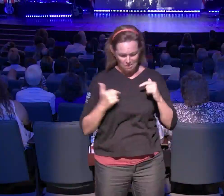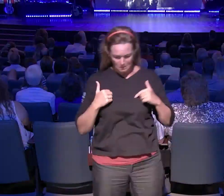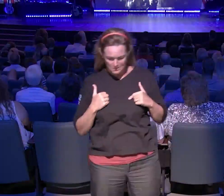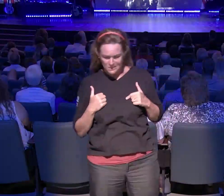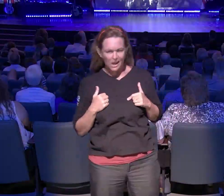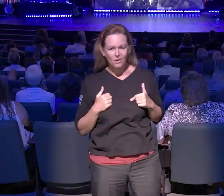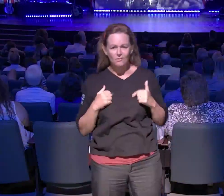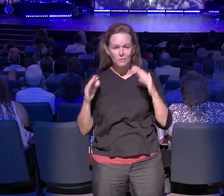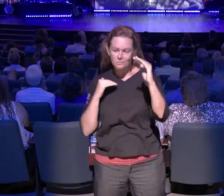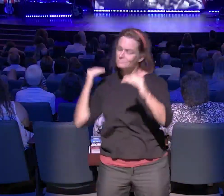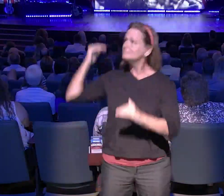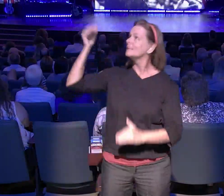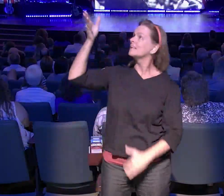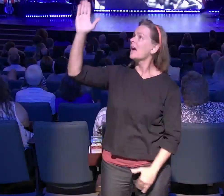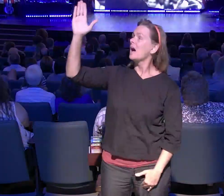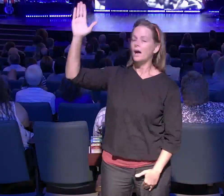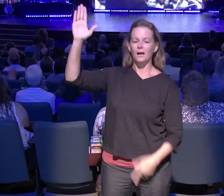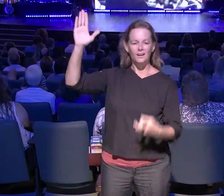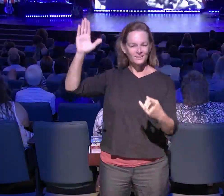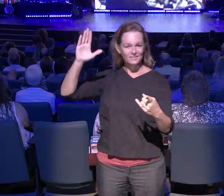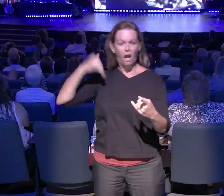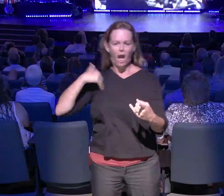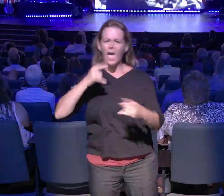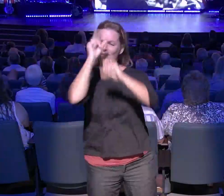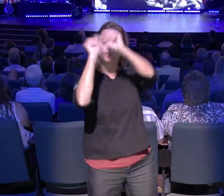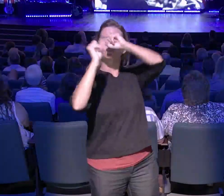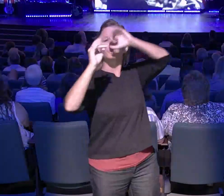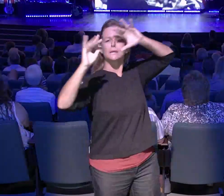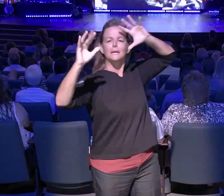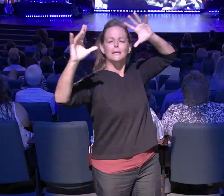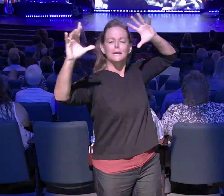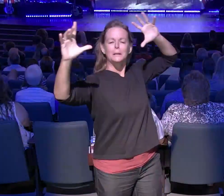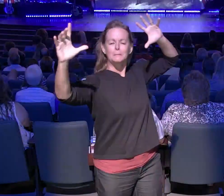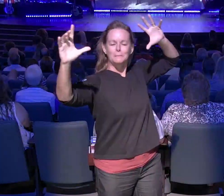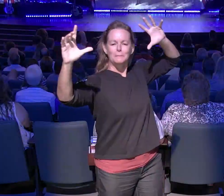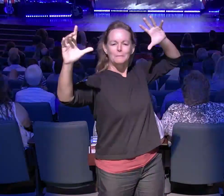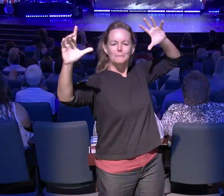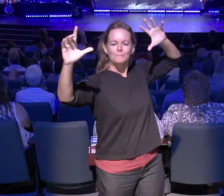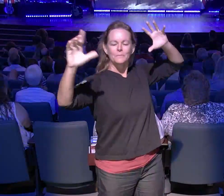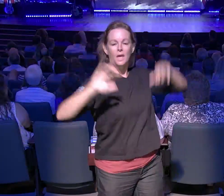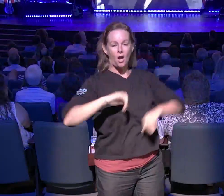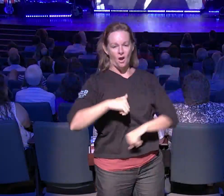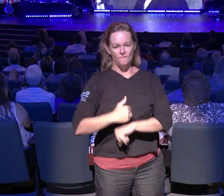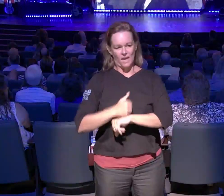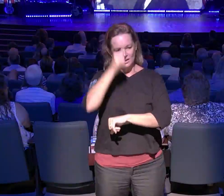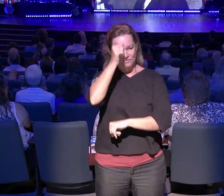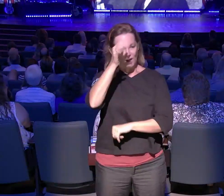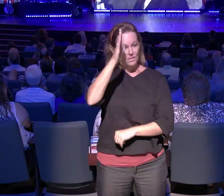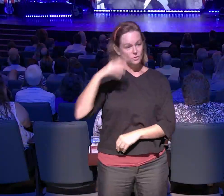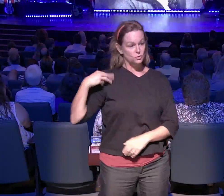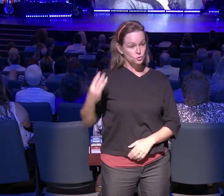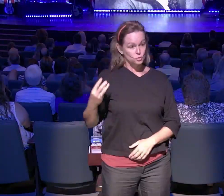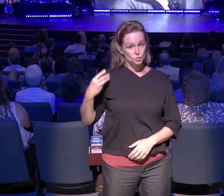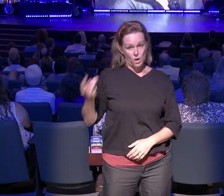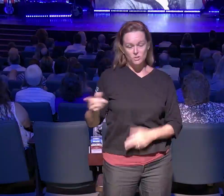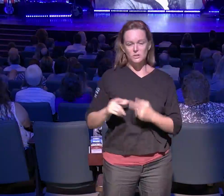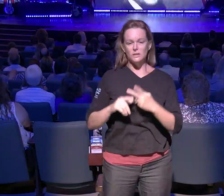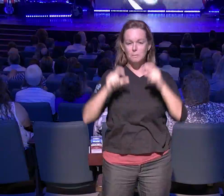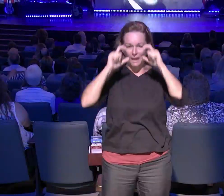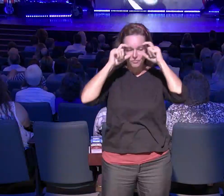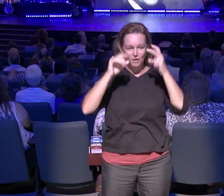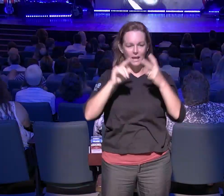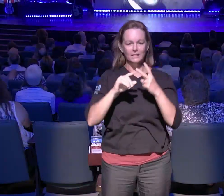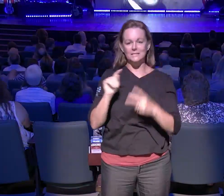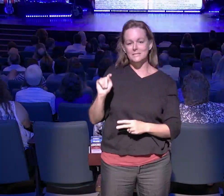than themselves. I have a dream today. Our founding fathers, George Washington, Benjamin Franklin,